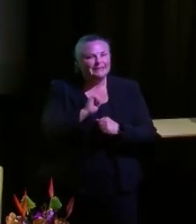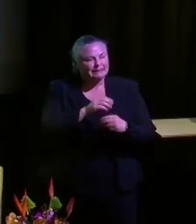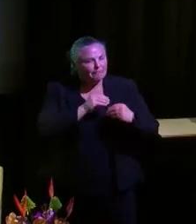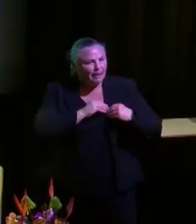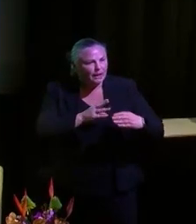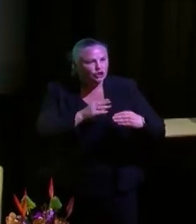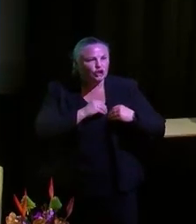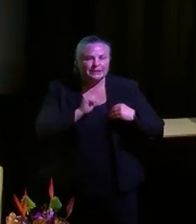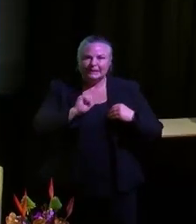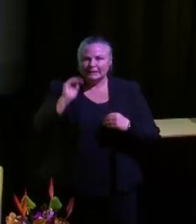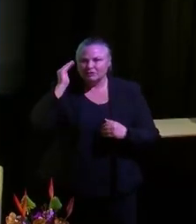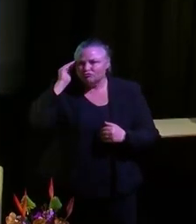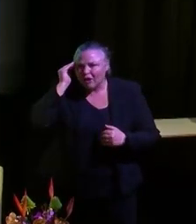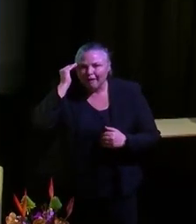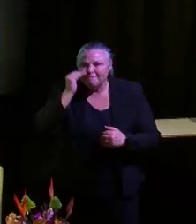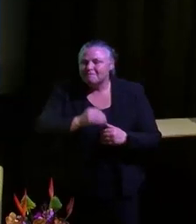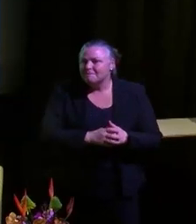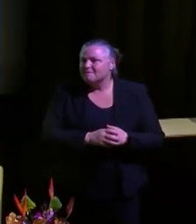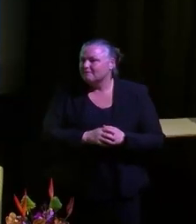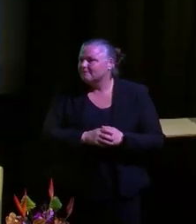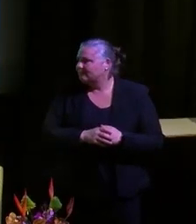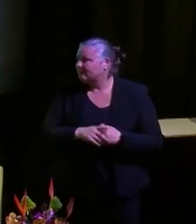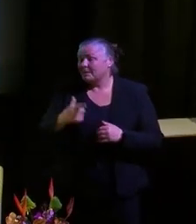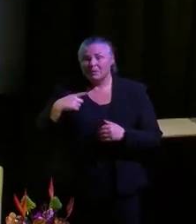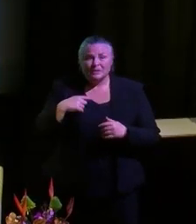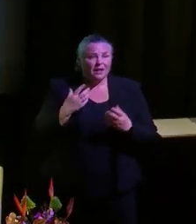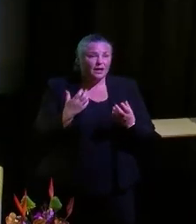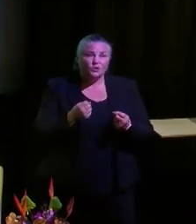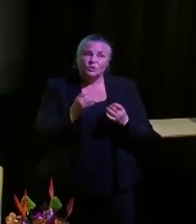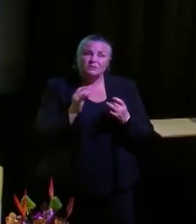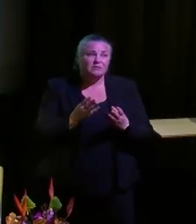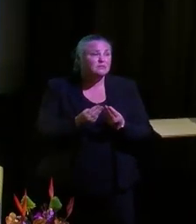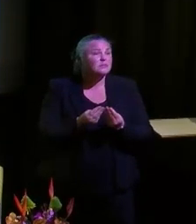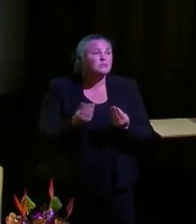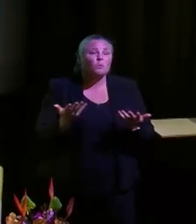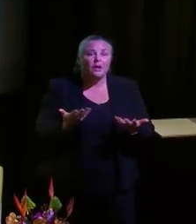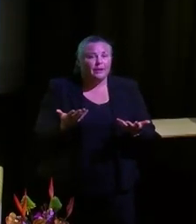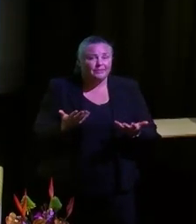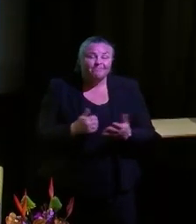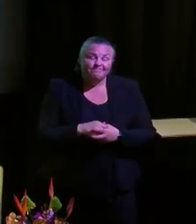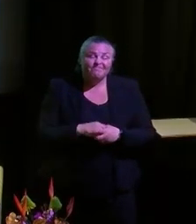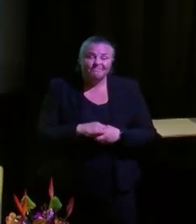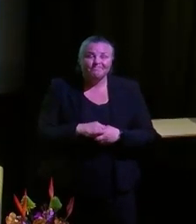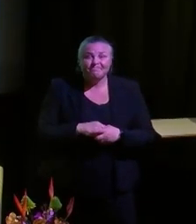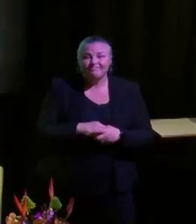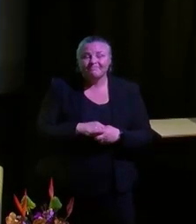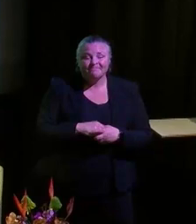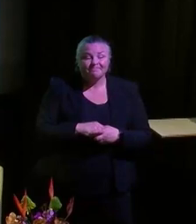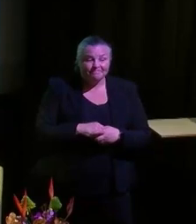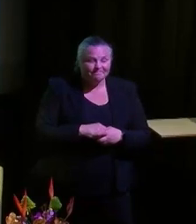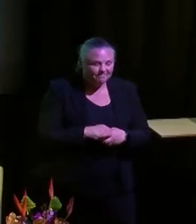his drive, because it had to start somewhere. And so, yeah.